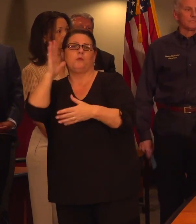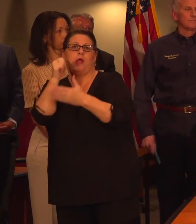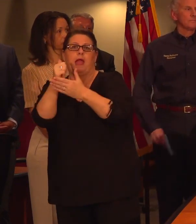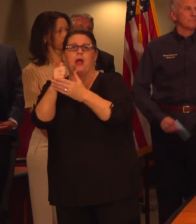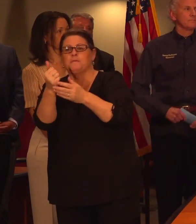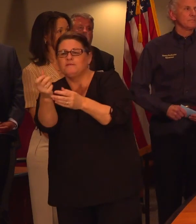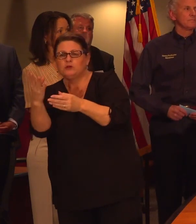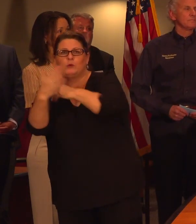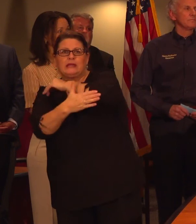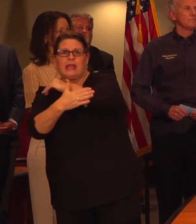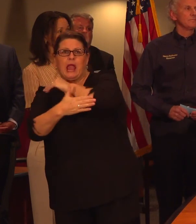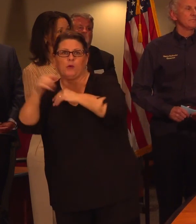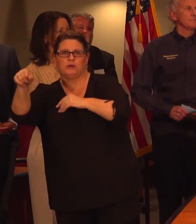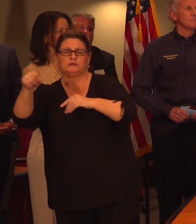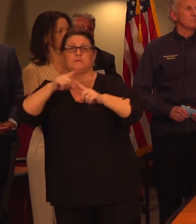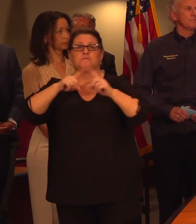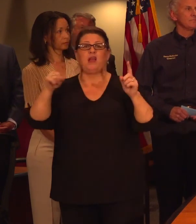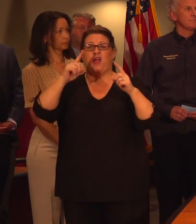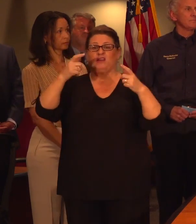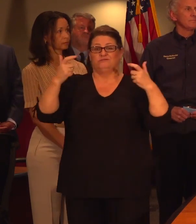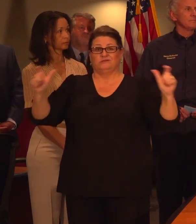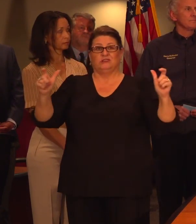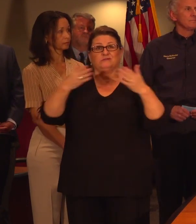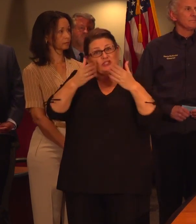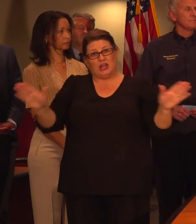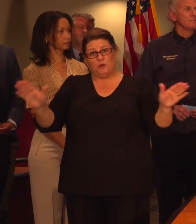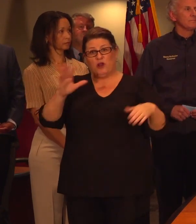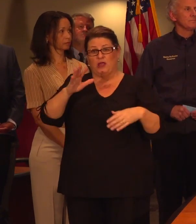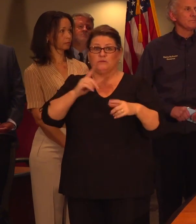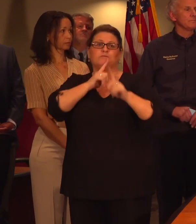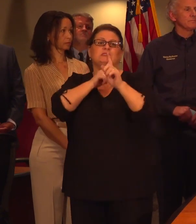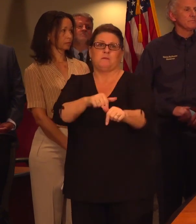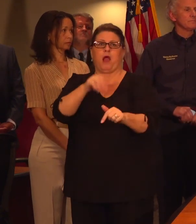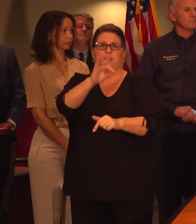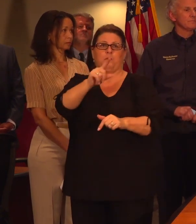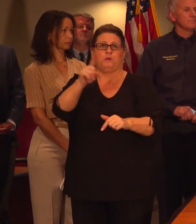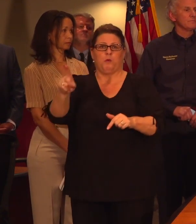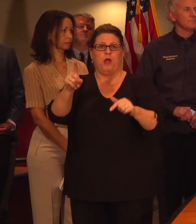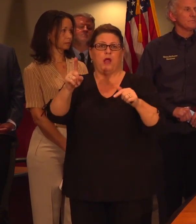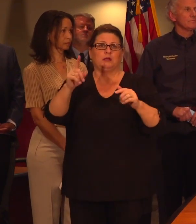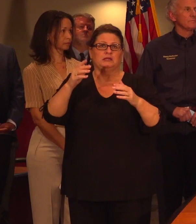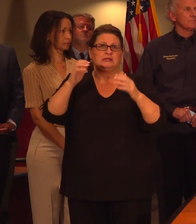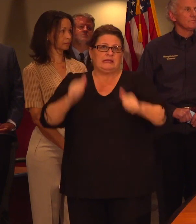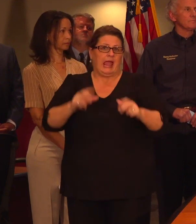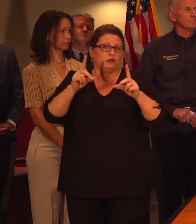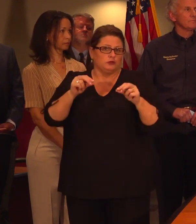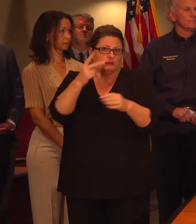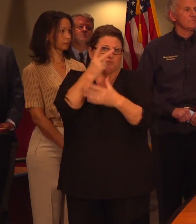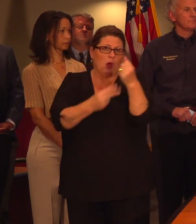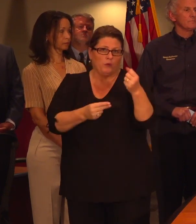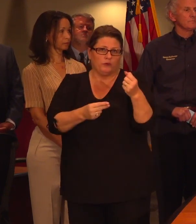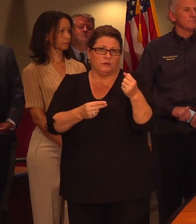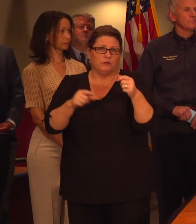addition to the 911 center model, there's also a model where the responding unit could do the same thing and provide a query.